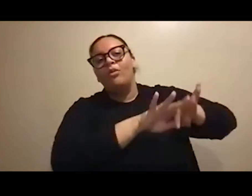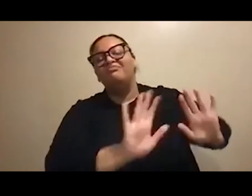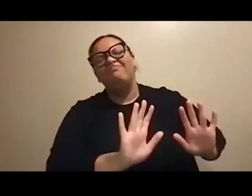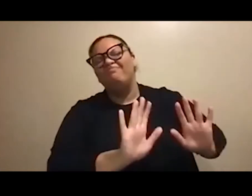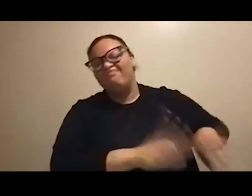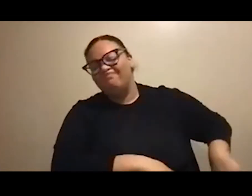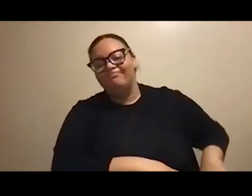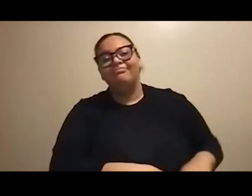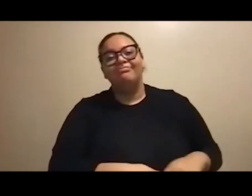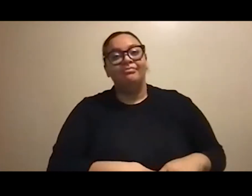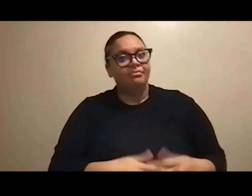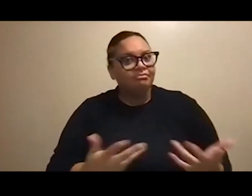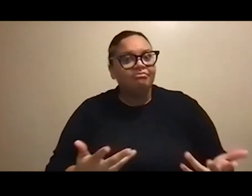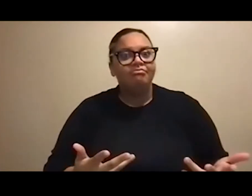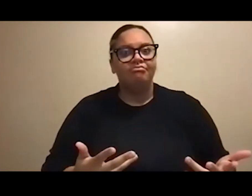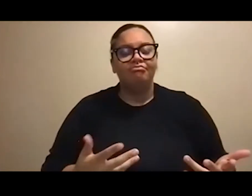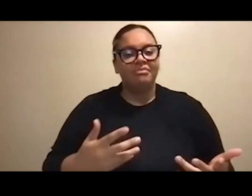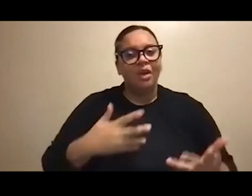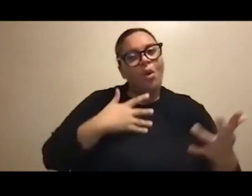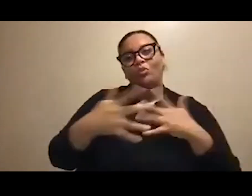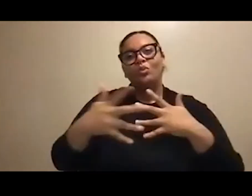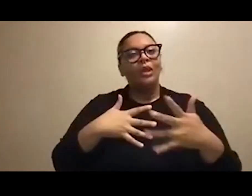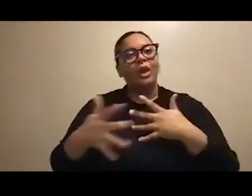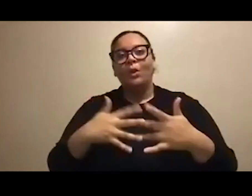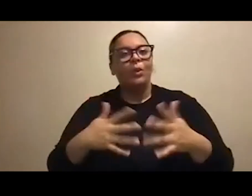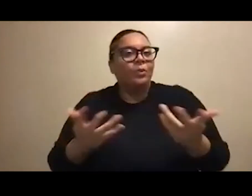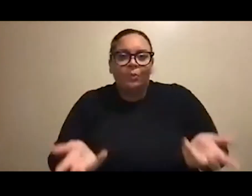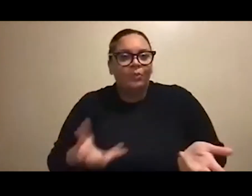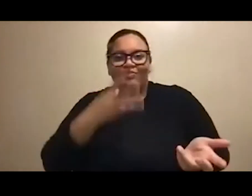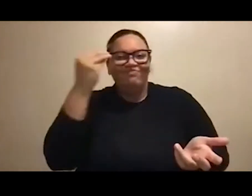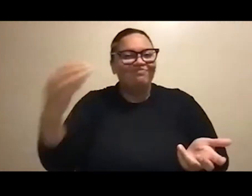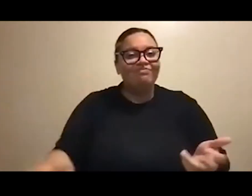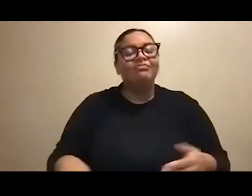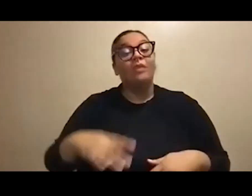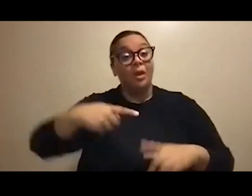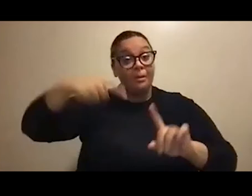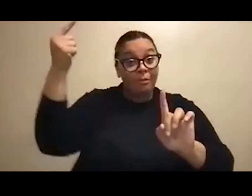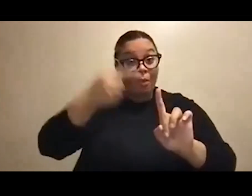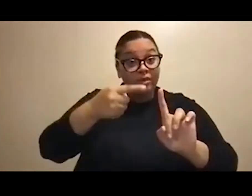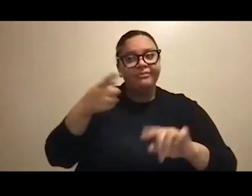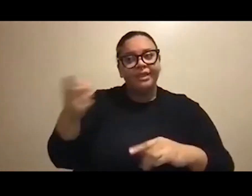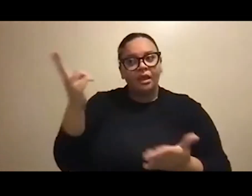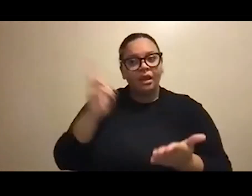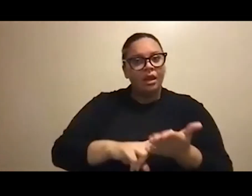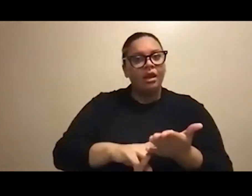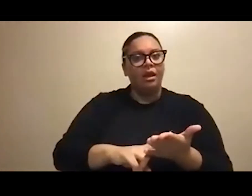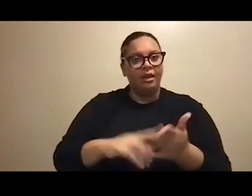more years. That's beside the point. The point is that he signed this document, and